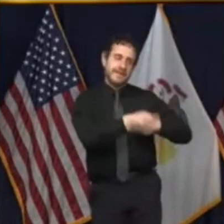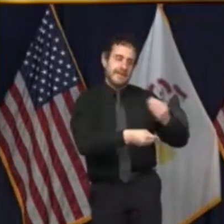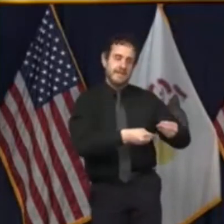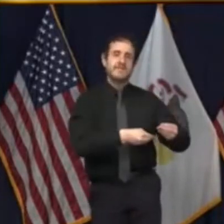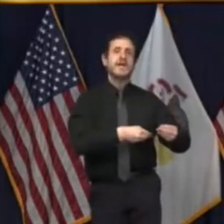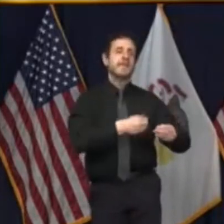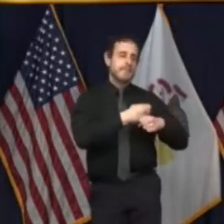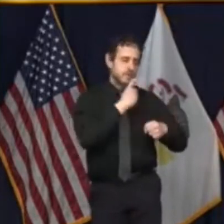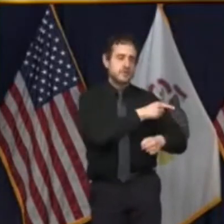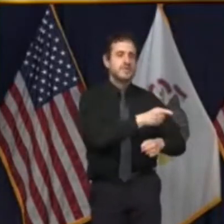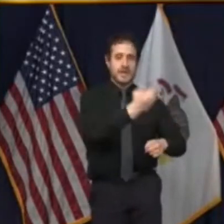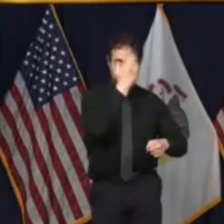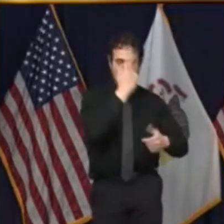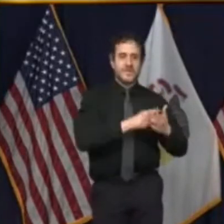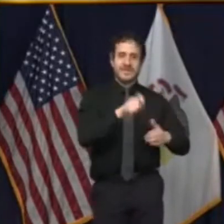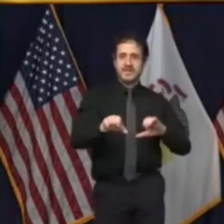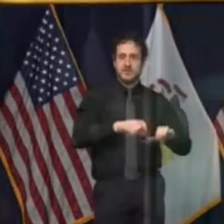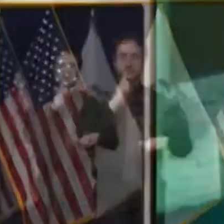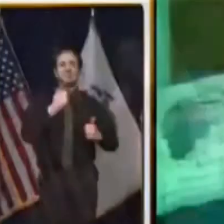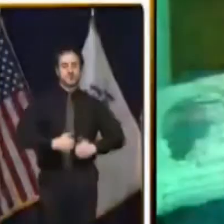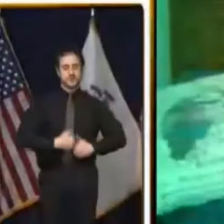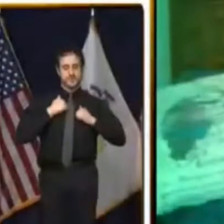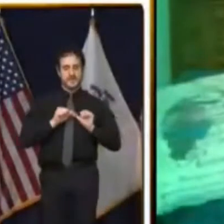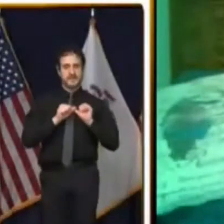do to live.